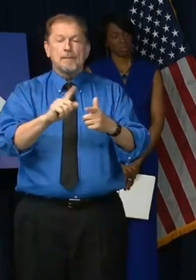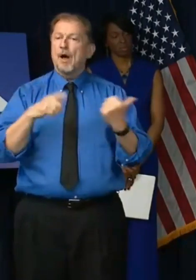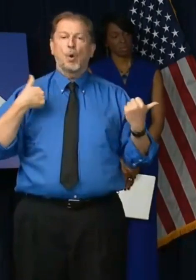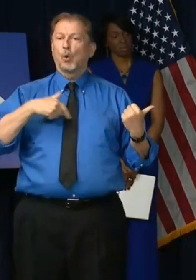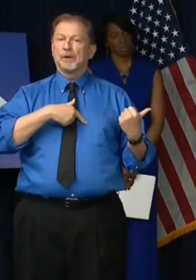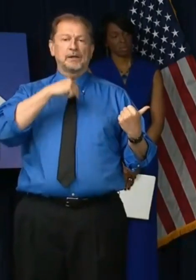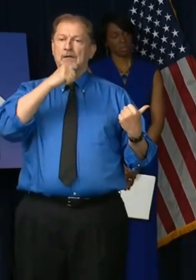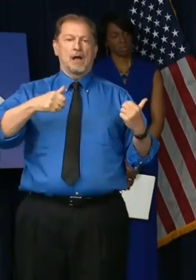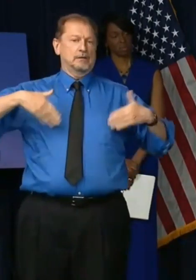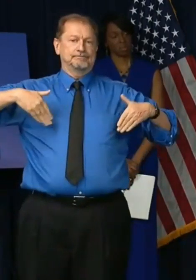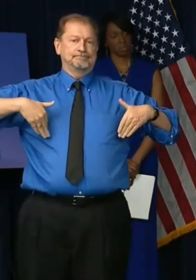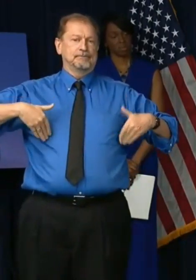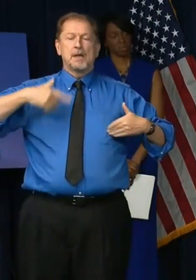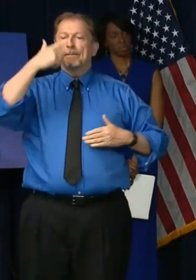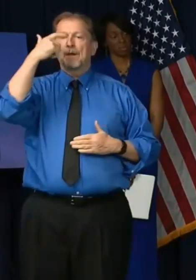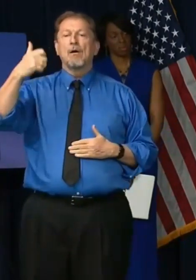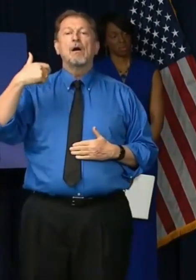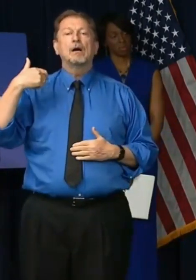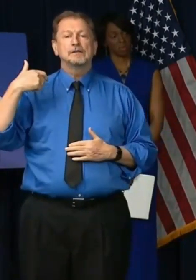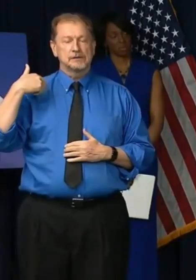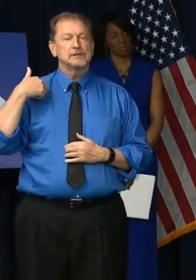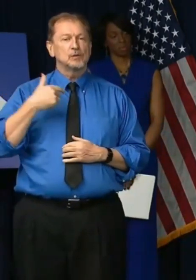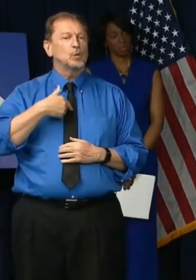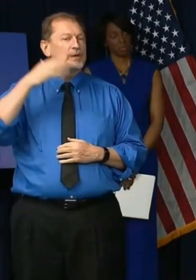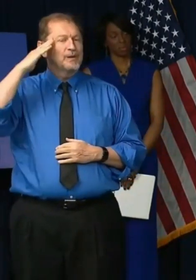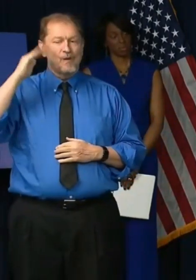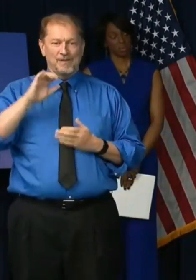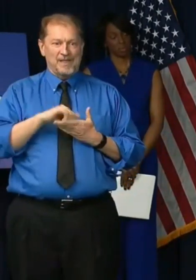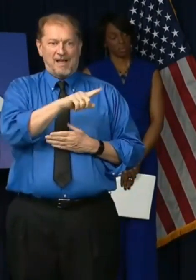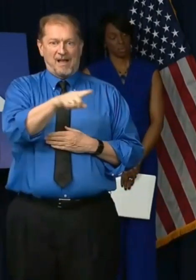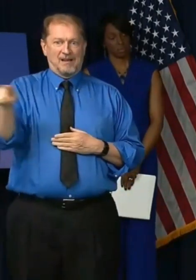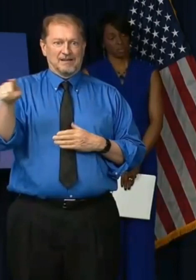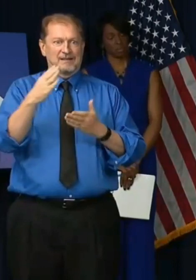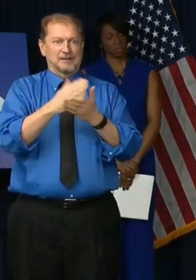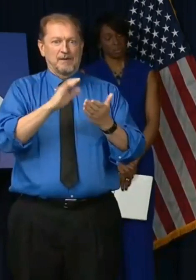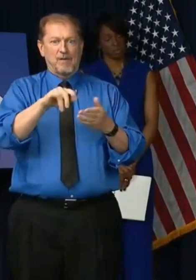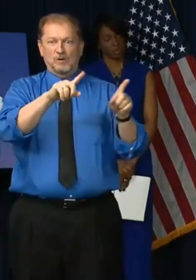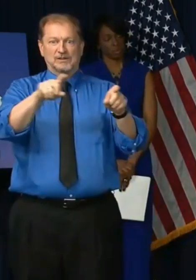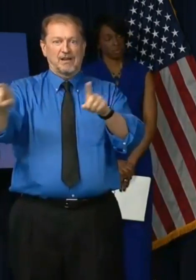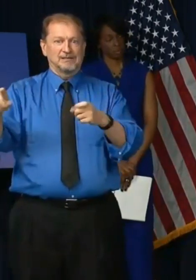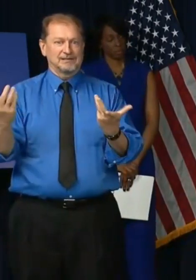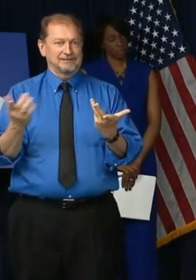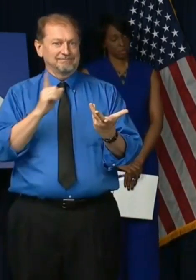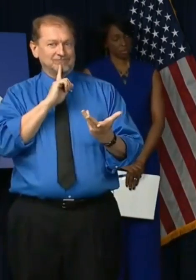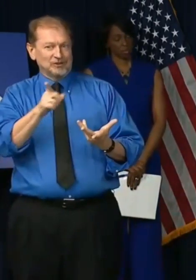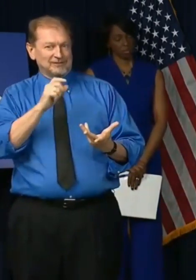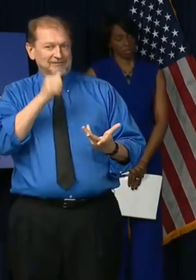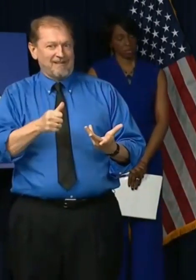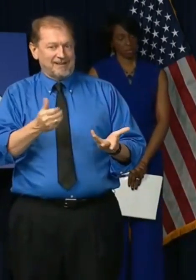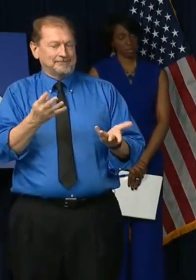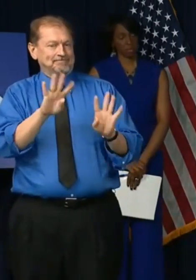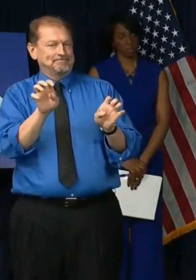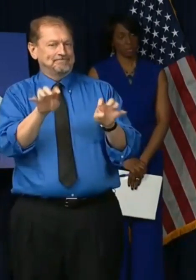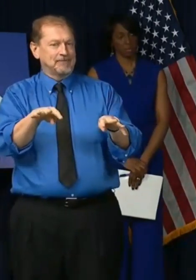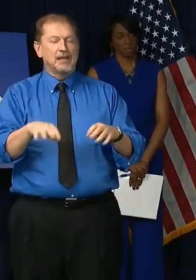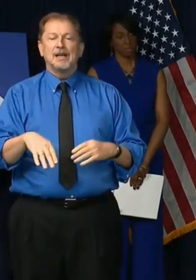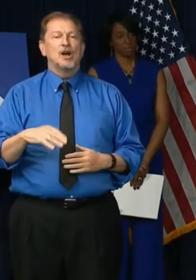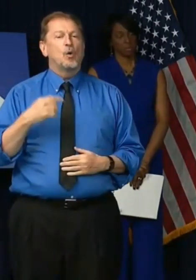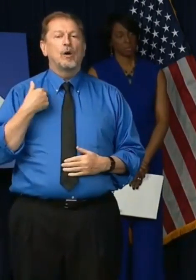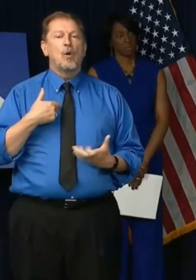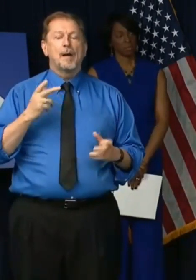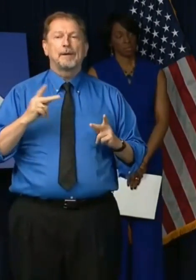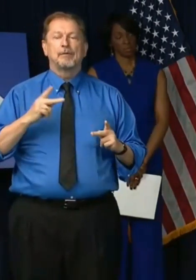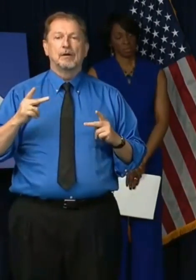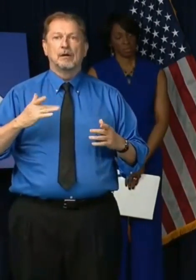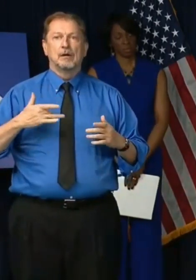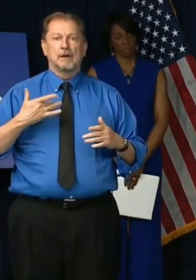antibody testing. The fact is that verifying those tests has been difficult for everybody, and we don't want people to get